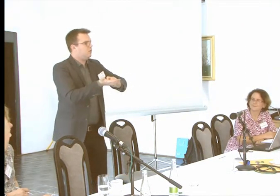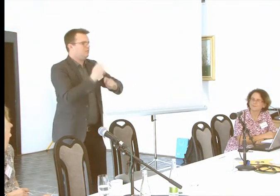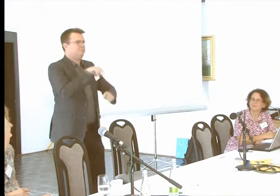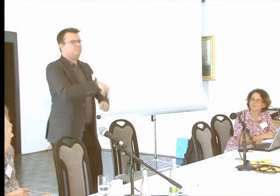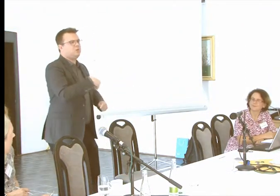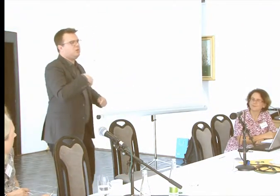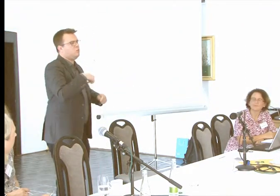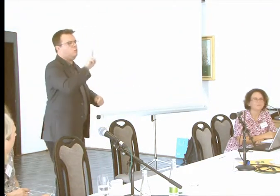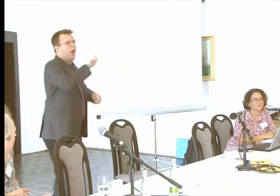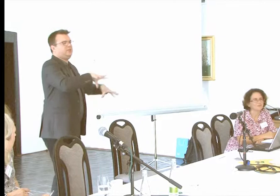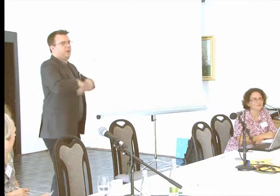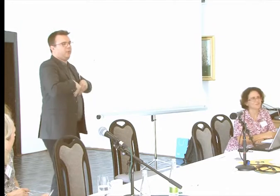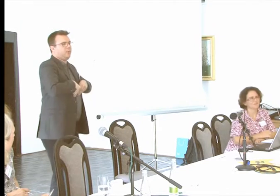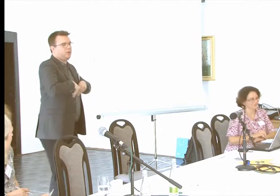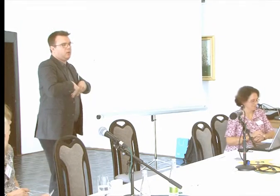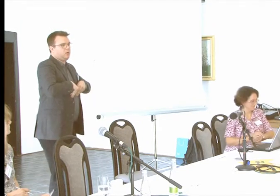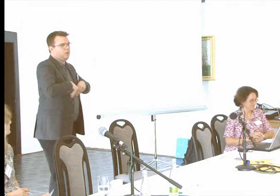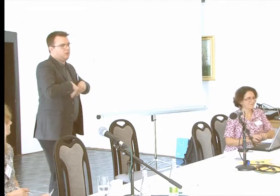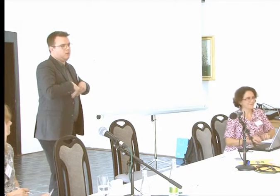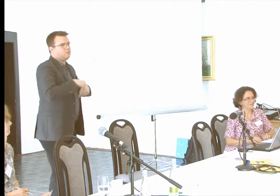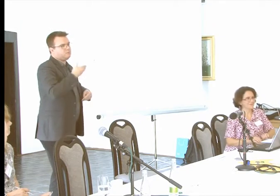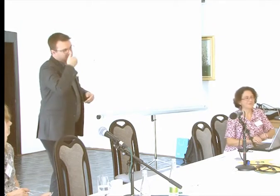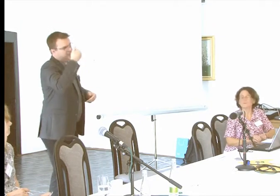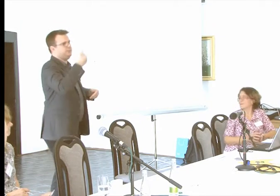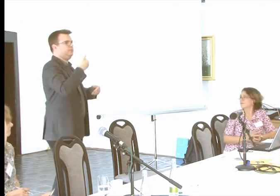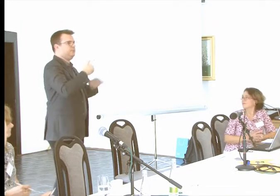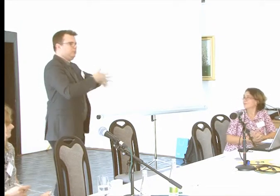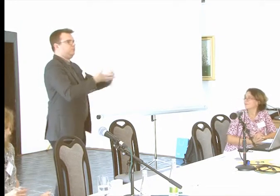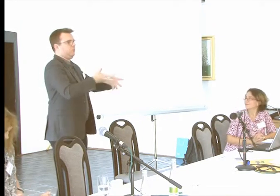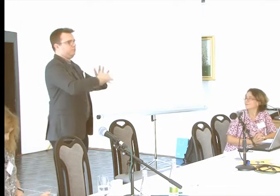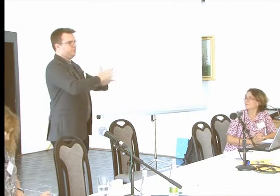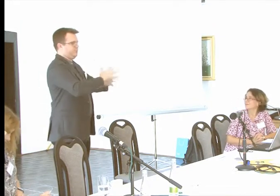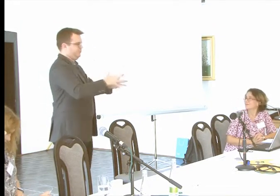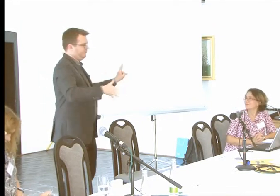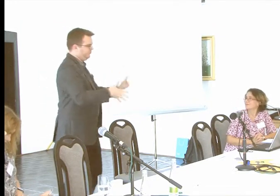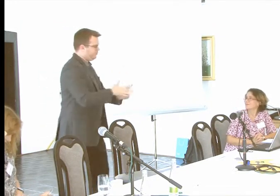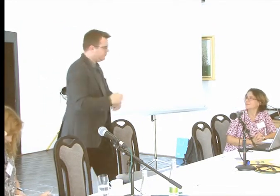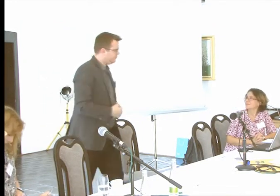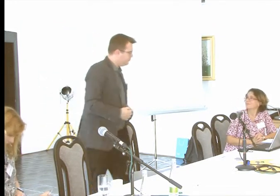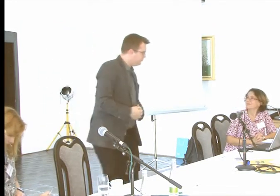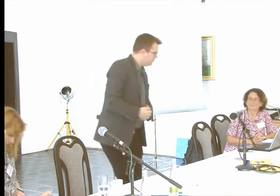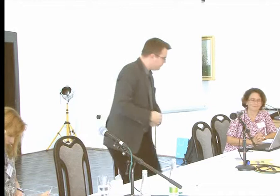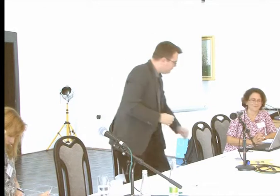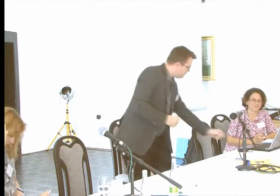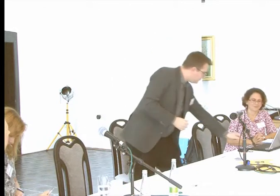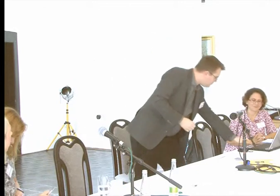deaf persons. And we find that unacceptable. It's a lot better if they use sign language interpreter in these